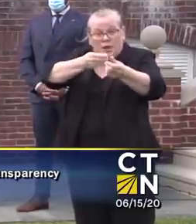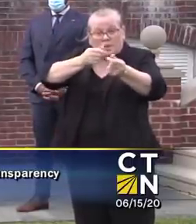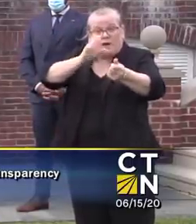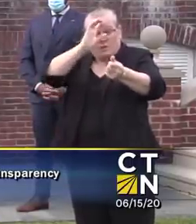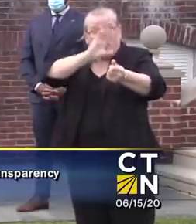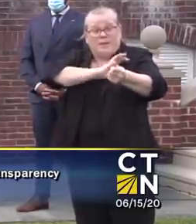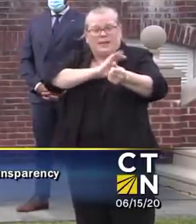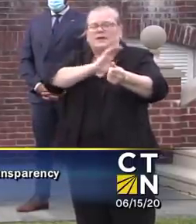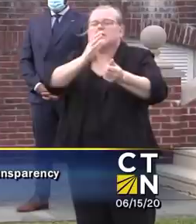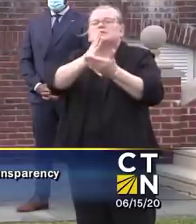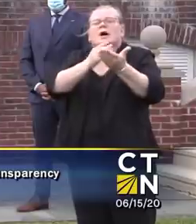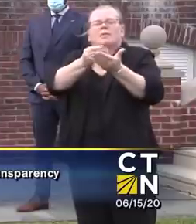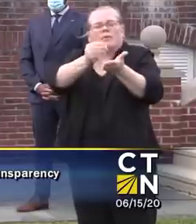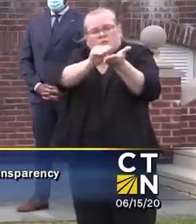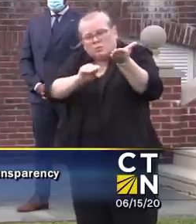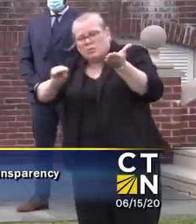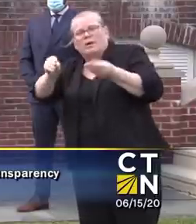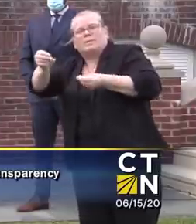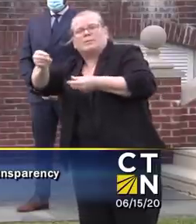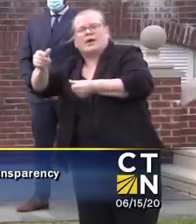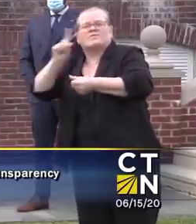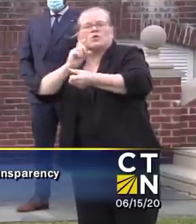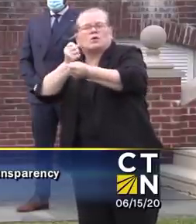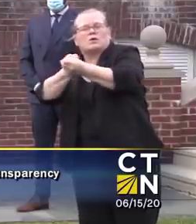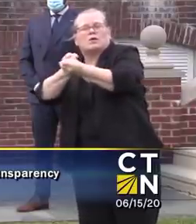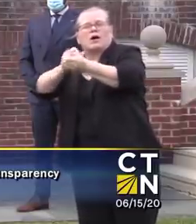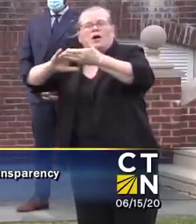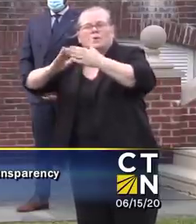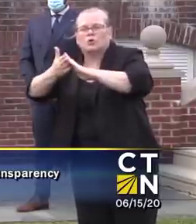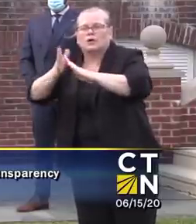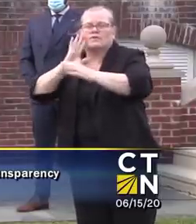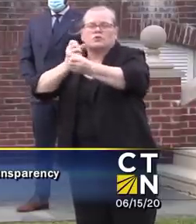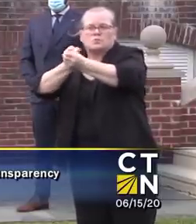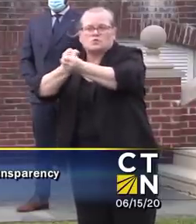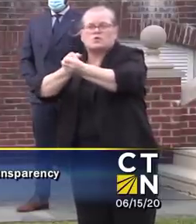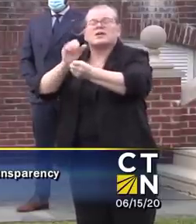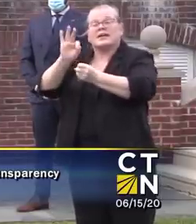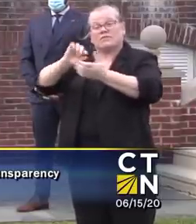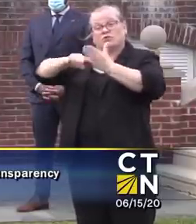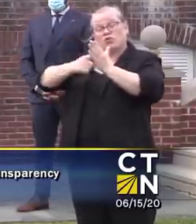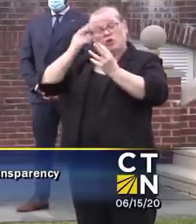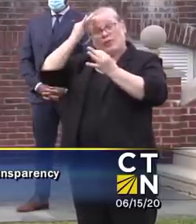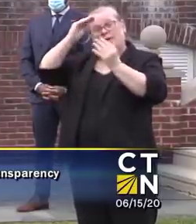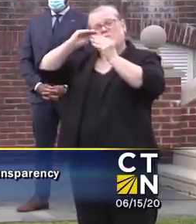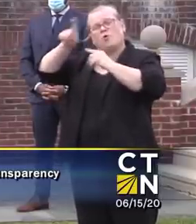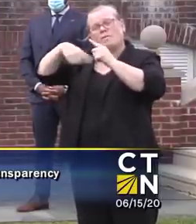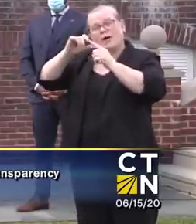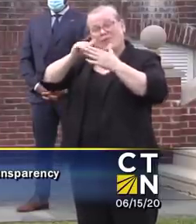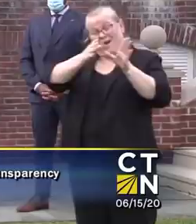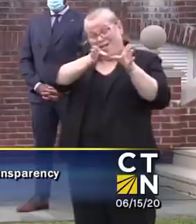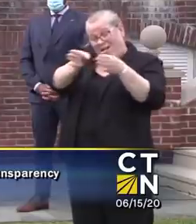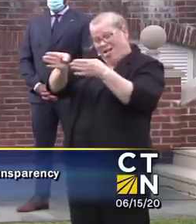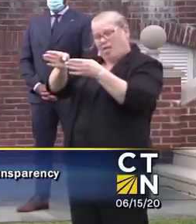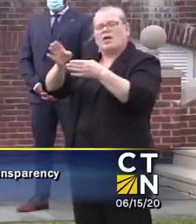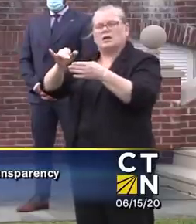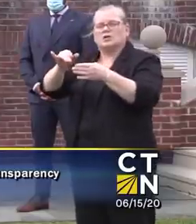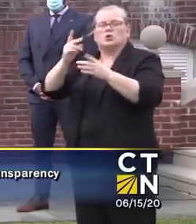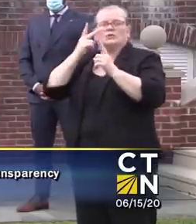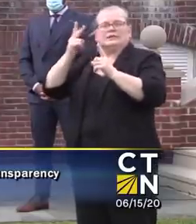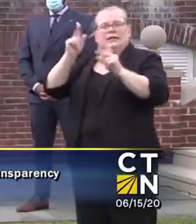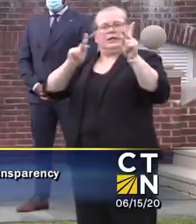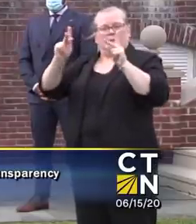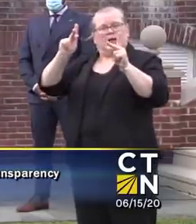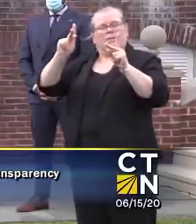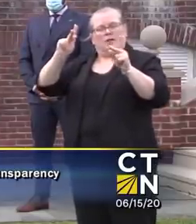of, all right? And when we begin to think about that, I think you'll see a shift in the culture. So I commend the council for putting